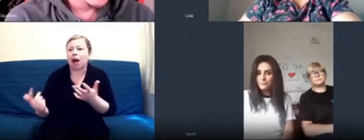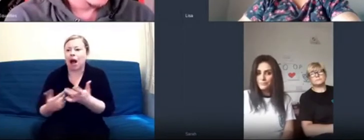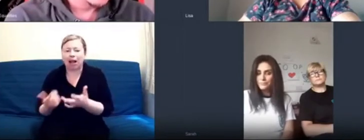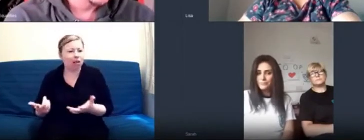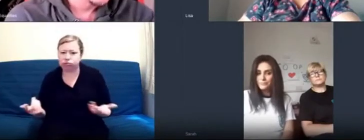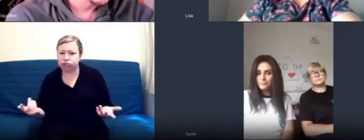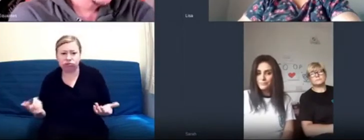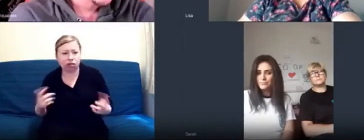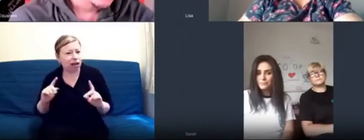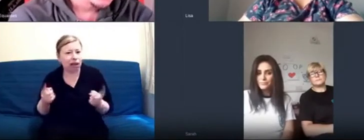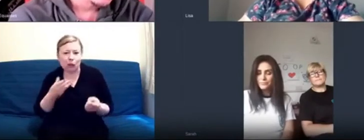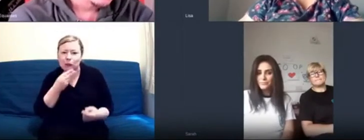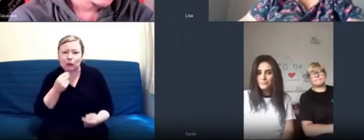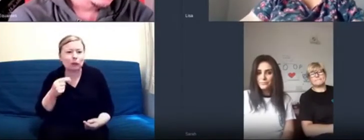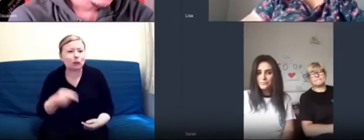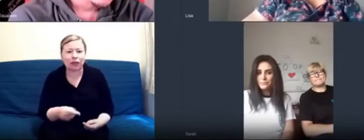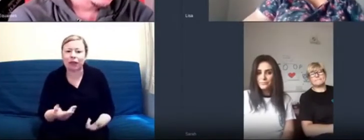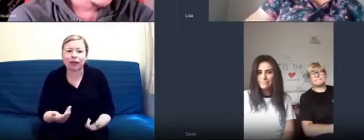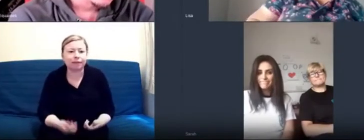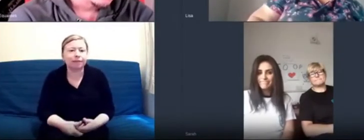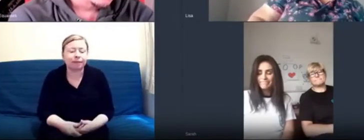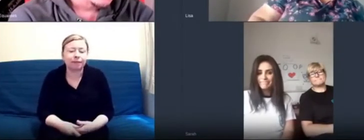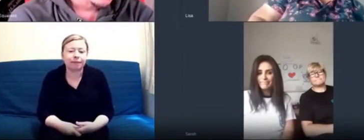lot. Yeah.